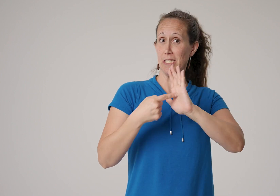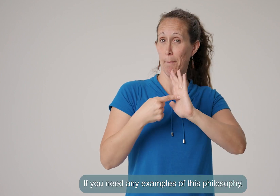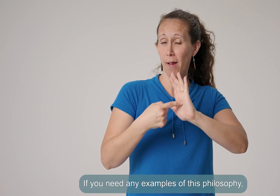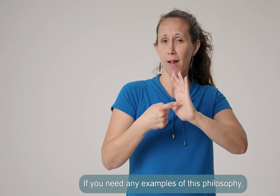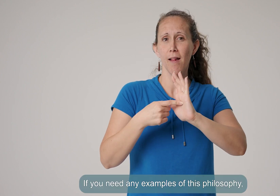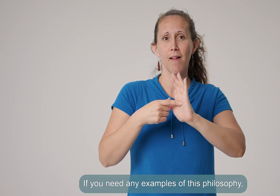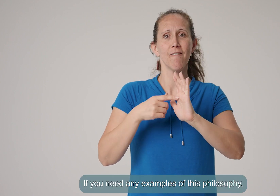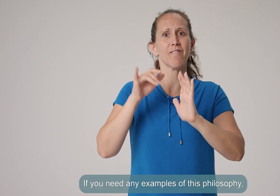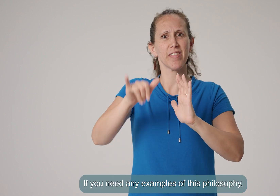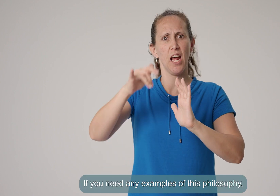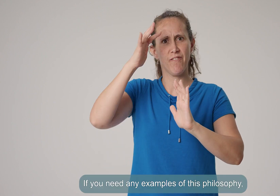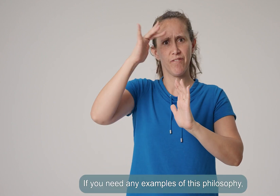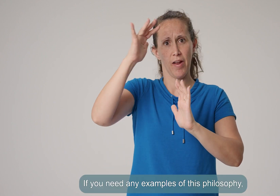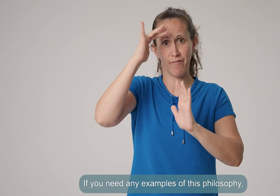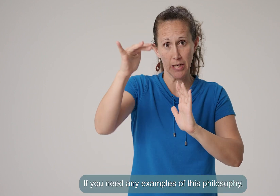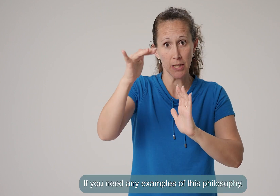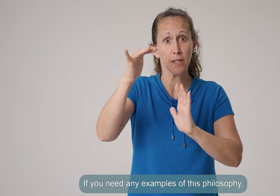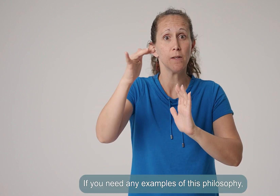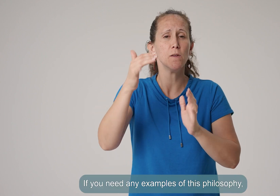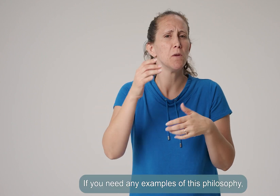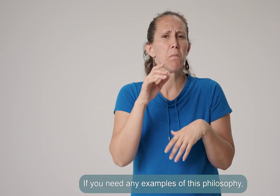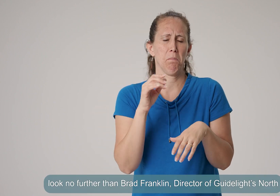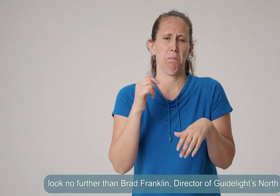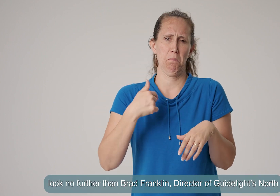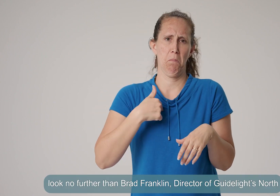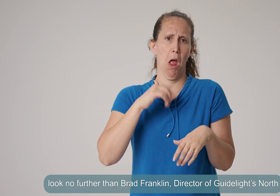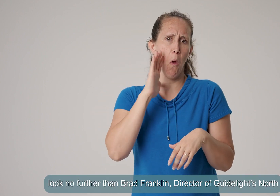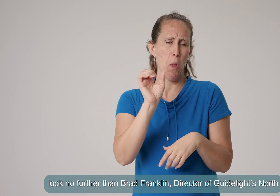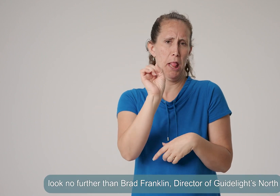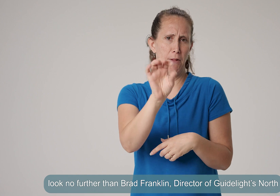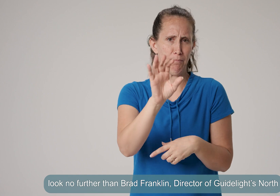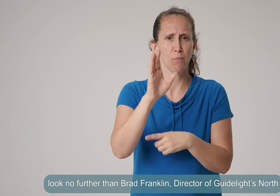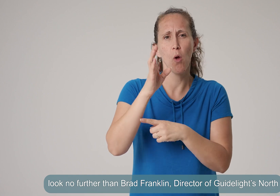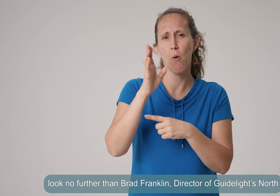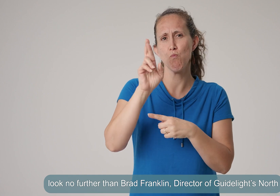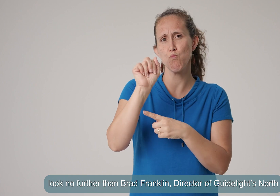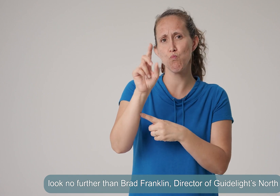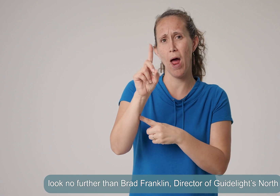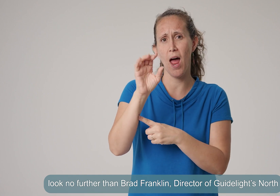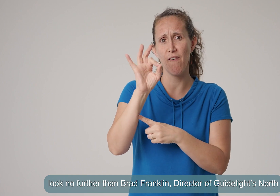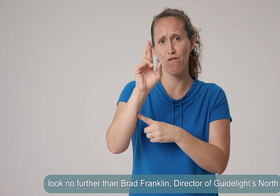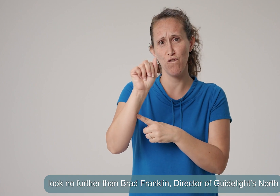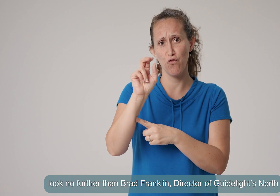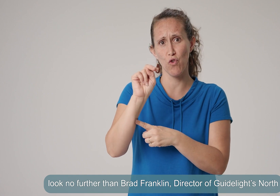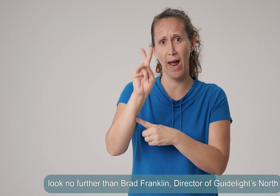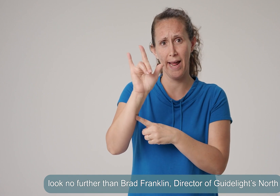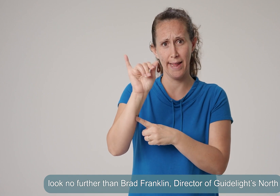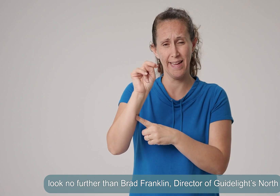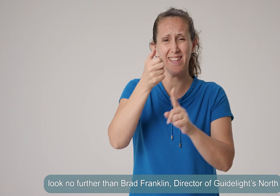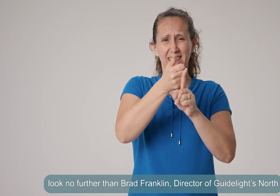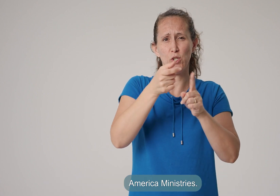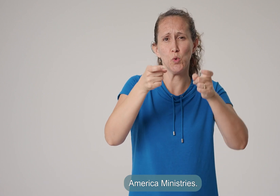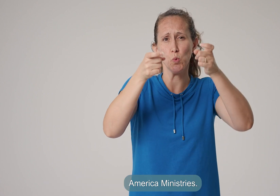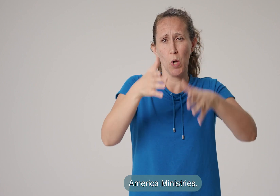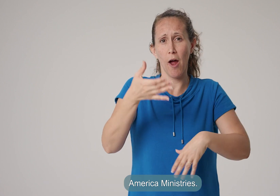If you need any examples of this philosophy, look no further than Brad Franklin, Director of Guidelights, North America